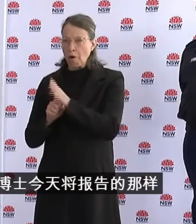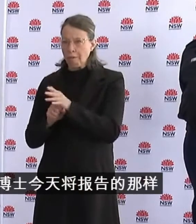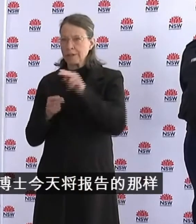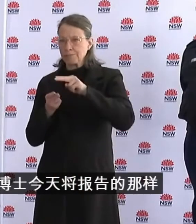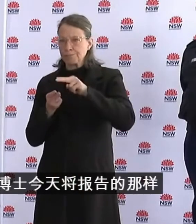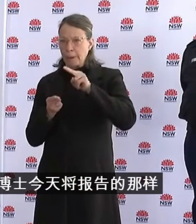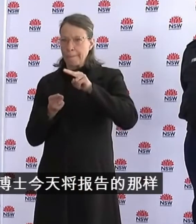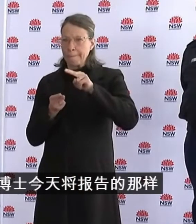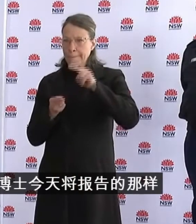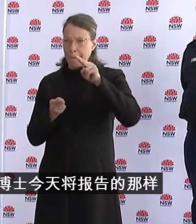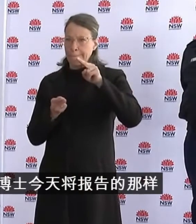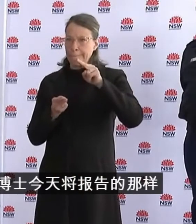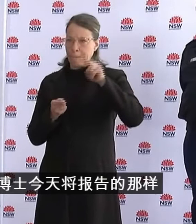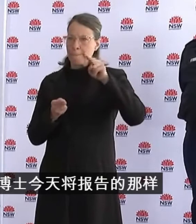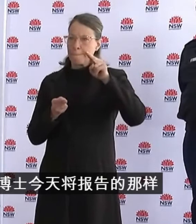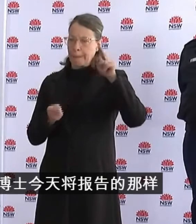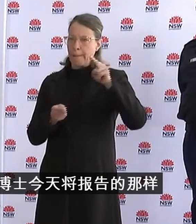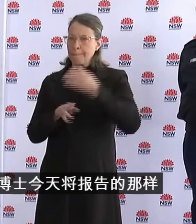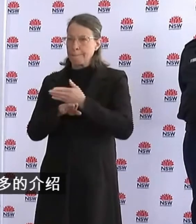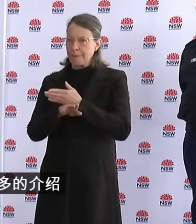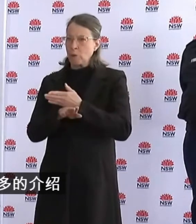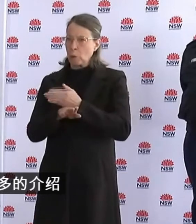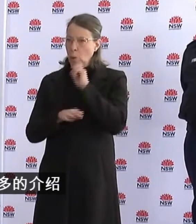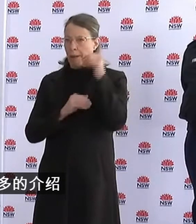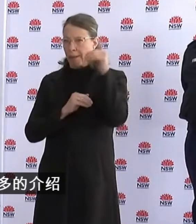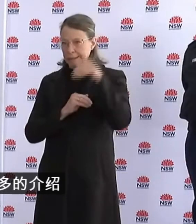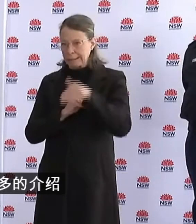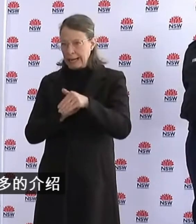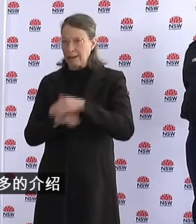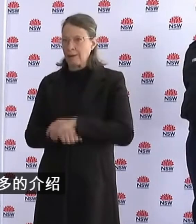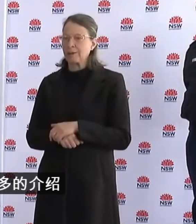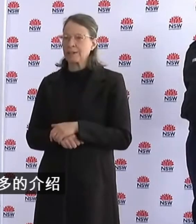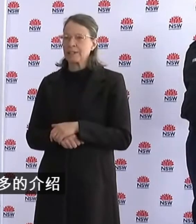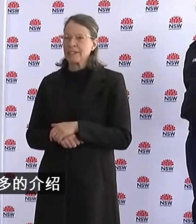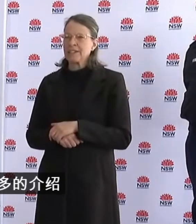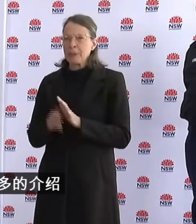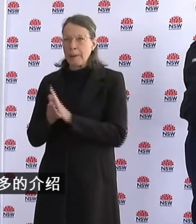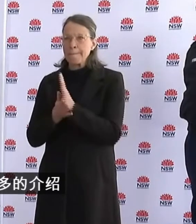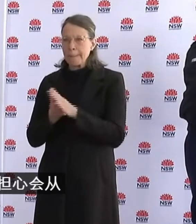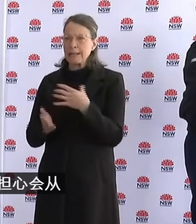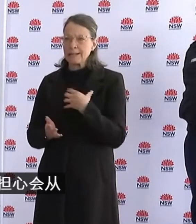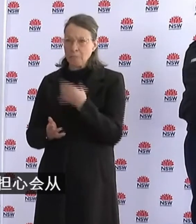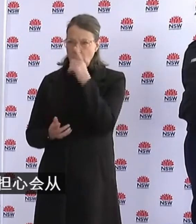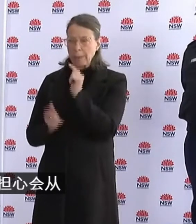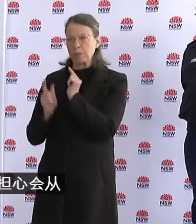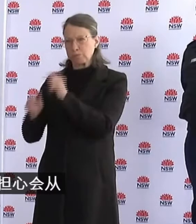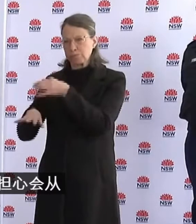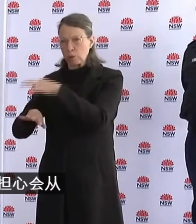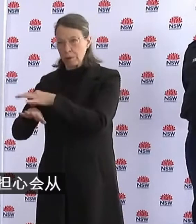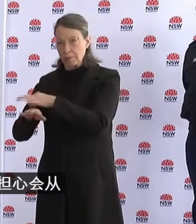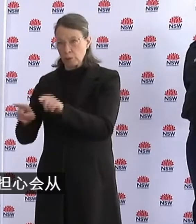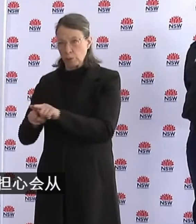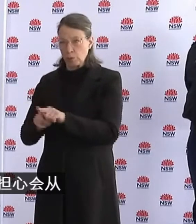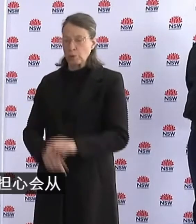ourselves for that. And as Dr. McAnulty will report today, it does mean more presentations to hospital. I also want to say